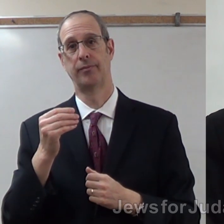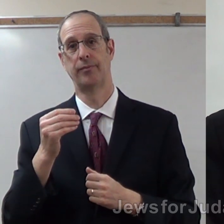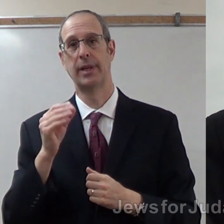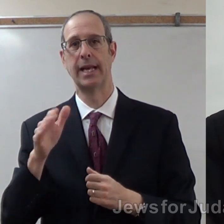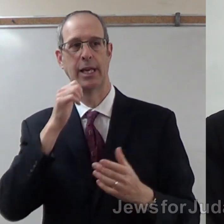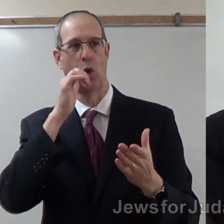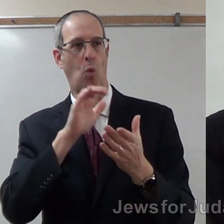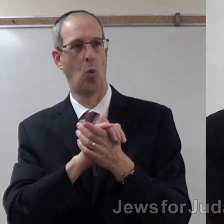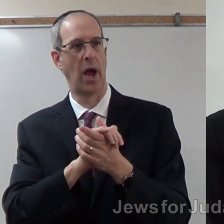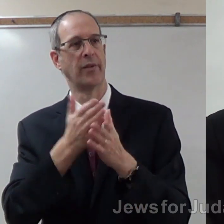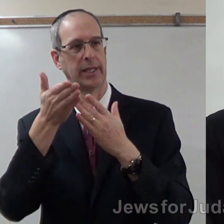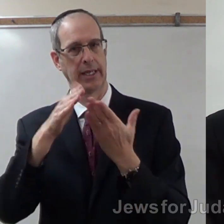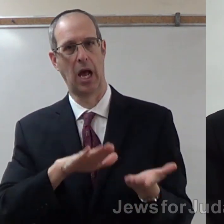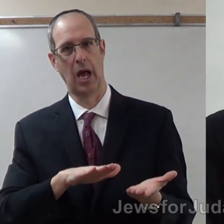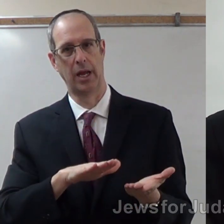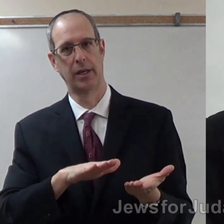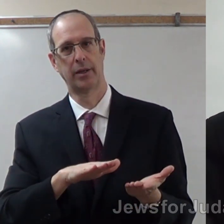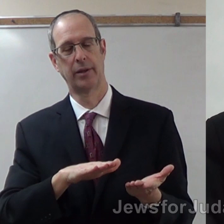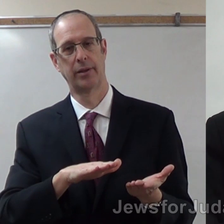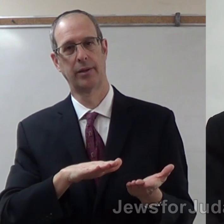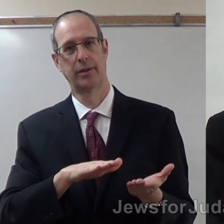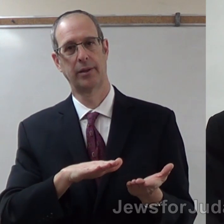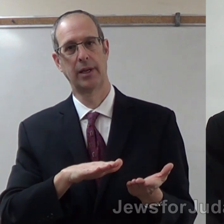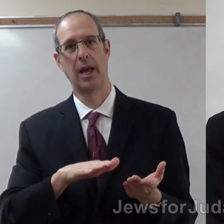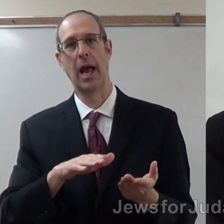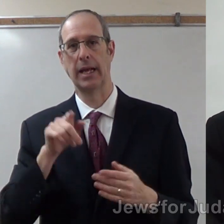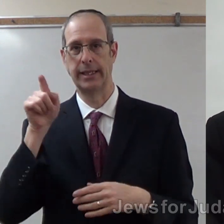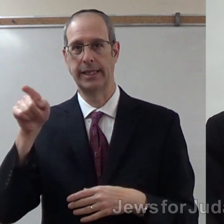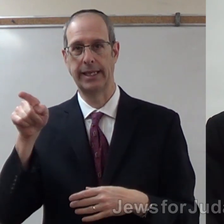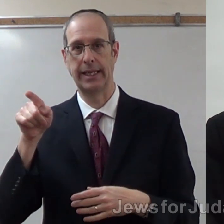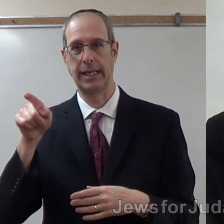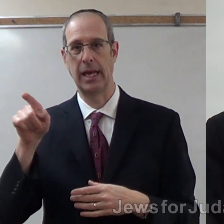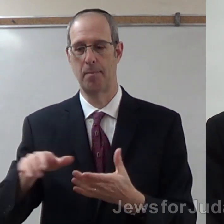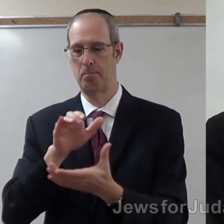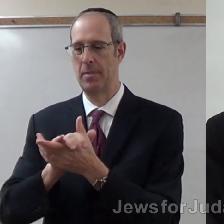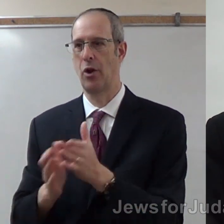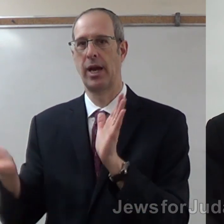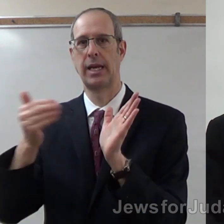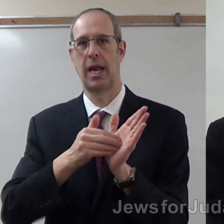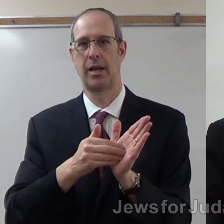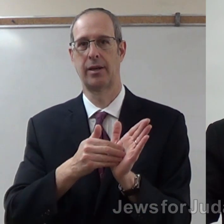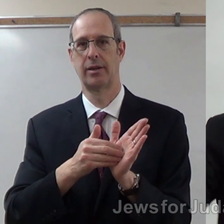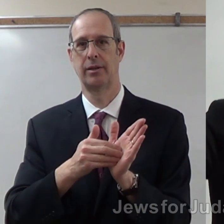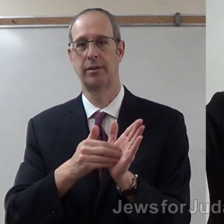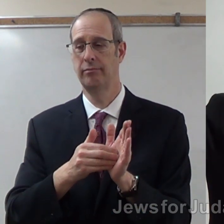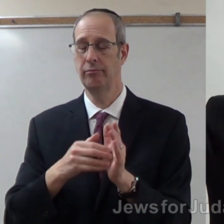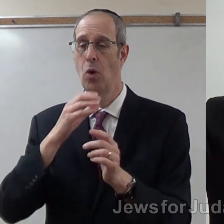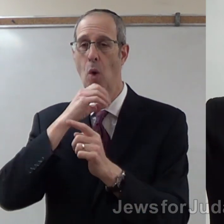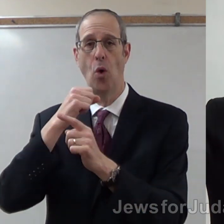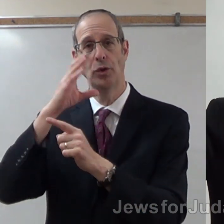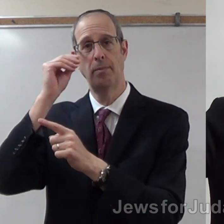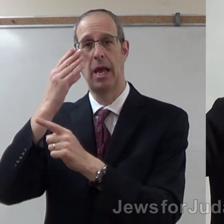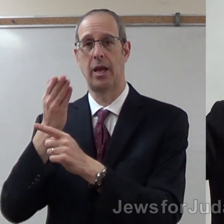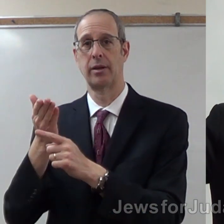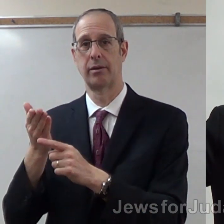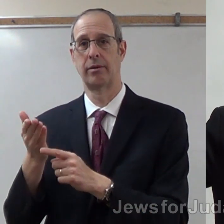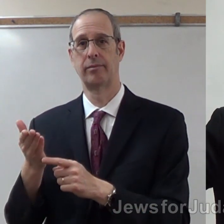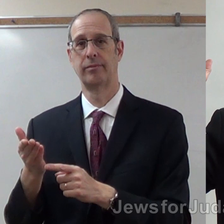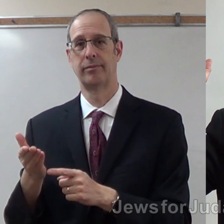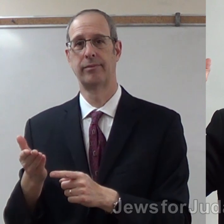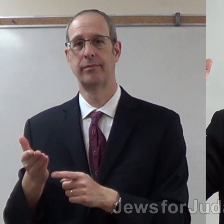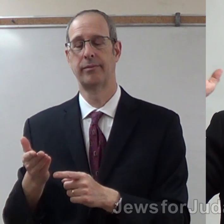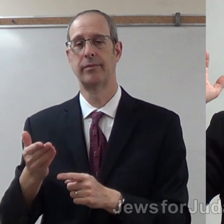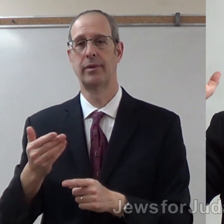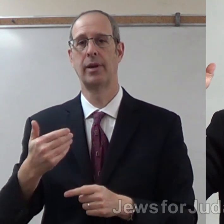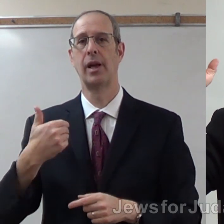his wife had died and he remarried. He's already an older man and